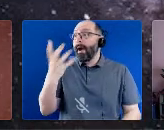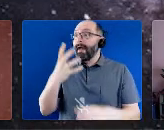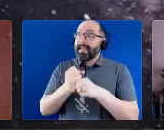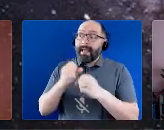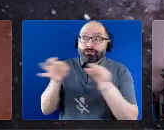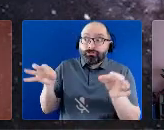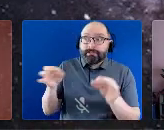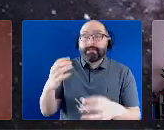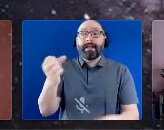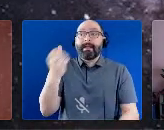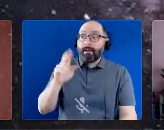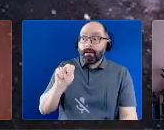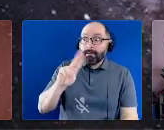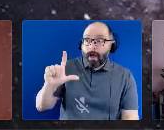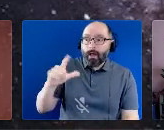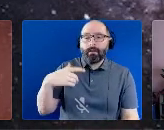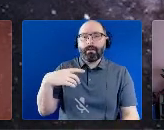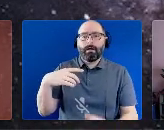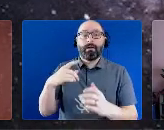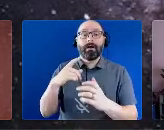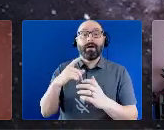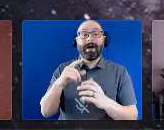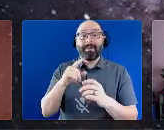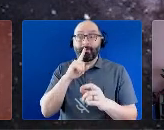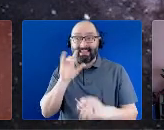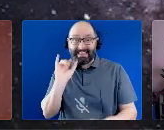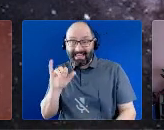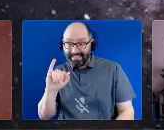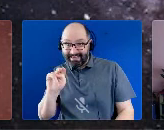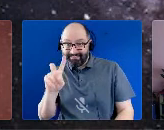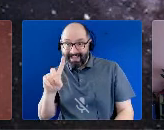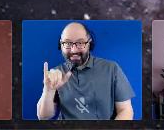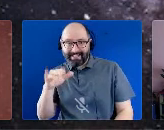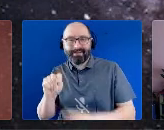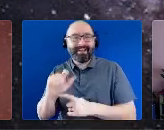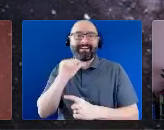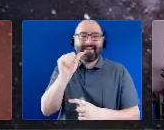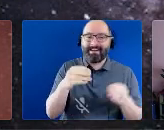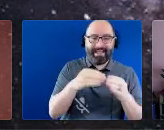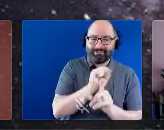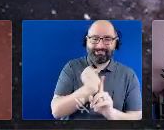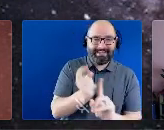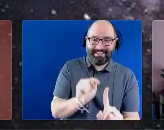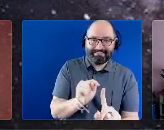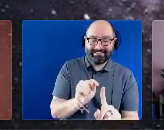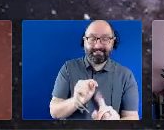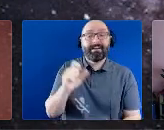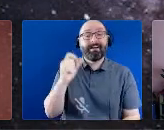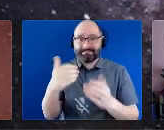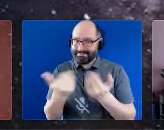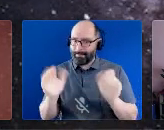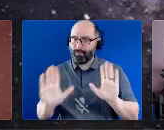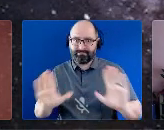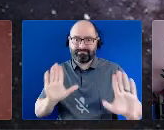you essentially get what may be considered invalid input, as opposed to edge cases. And so